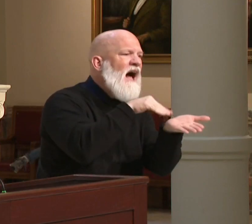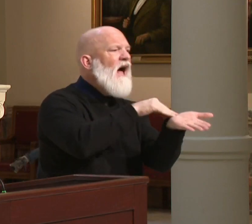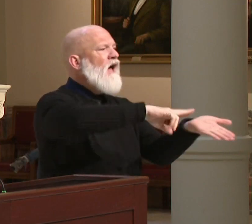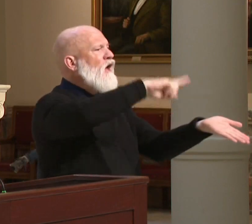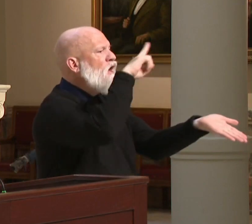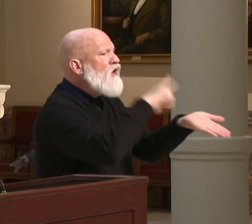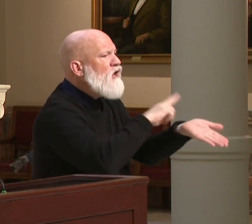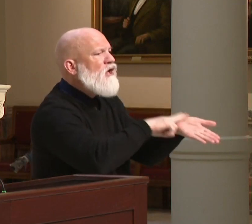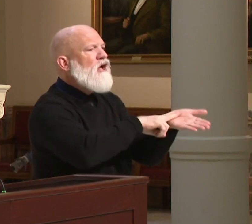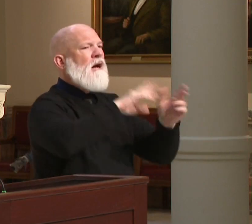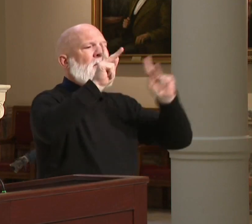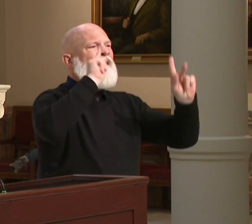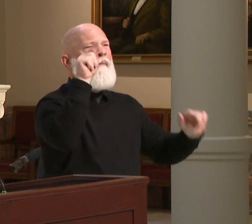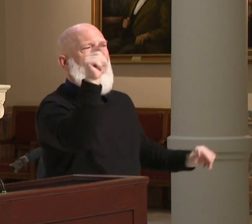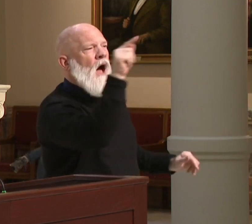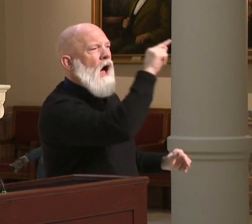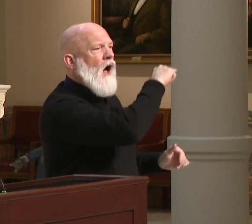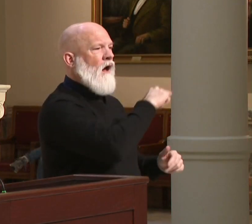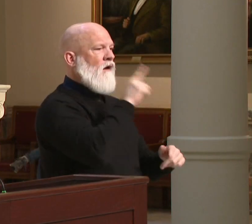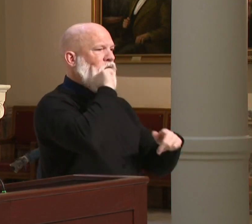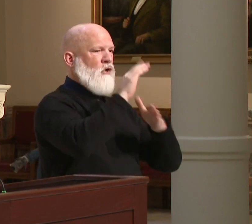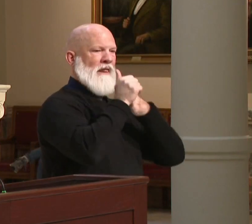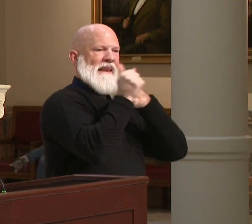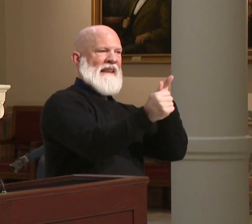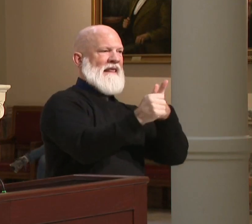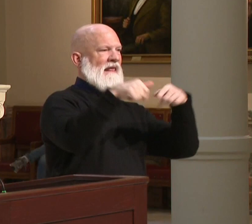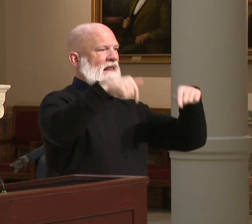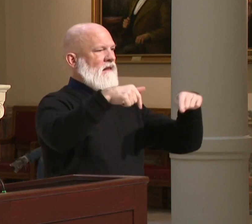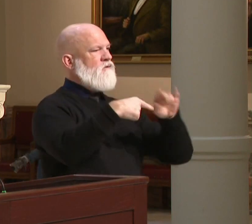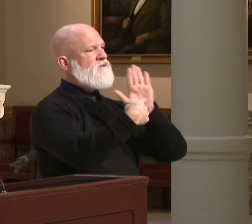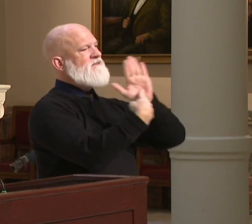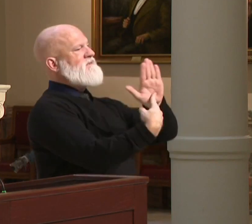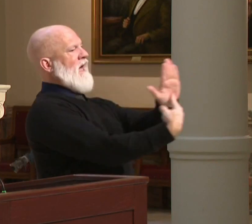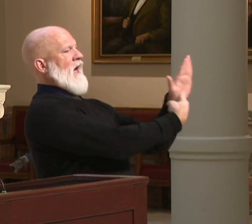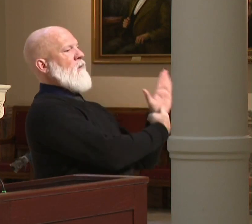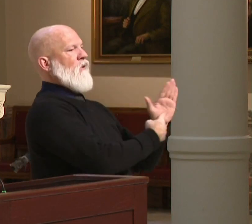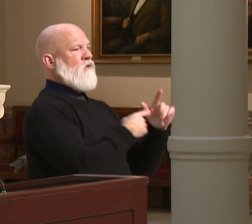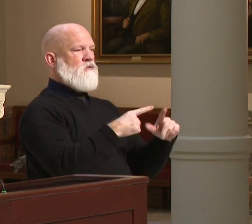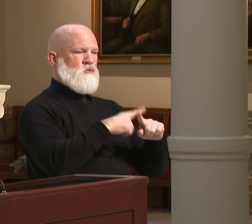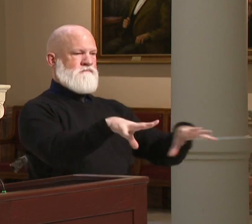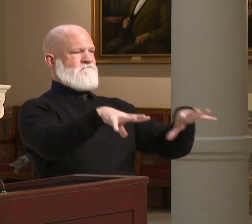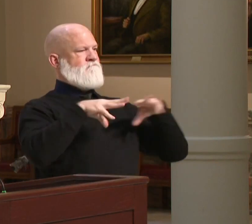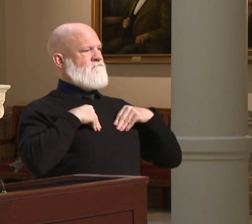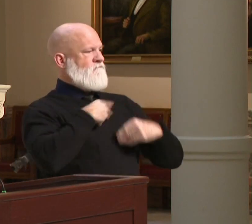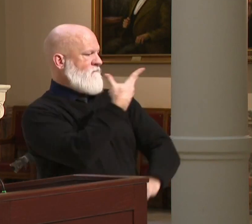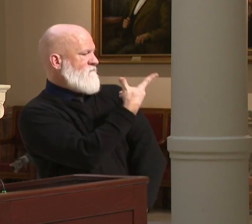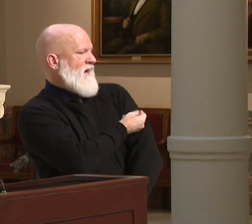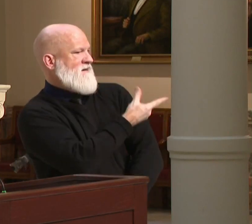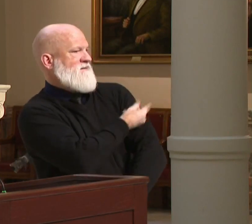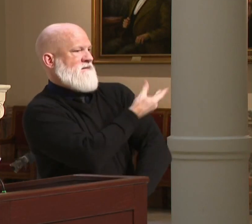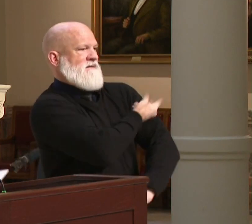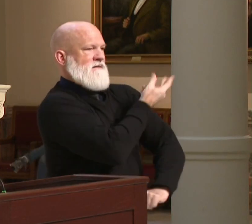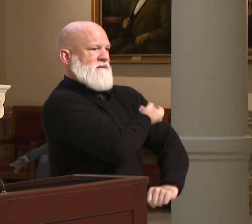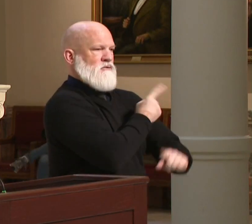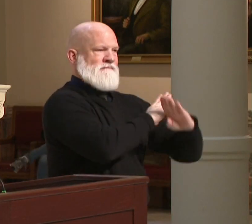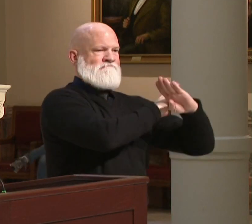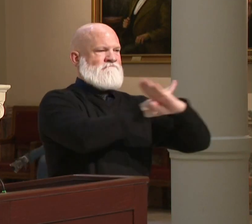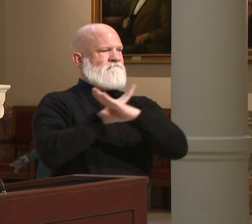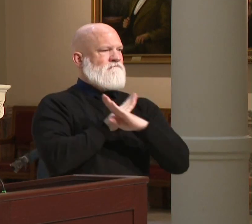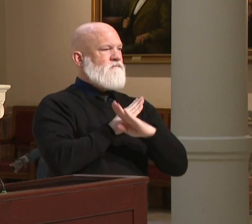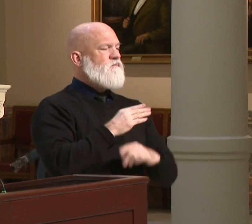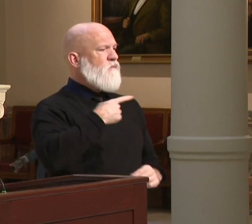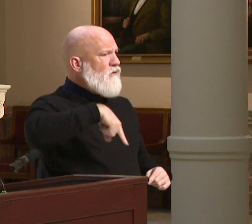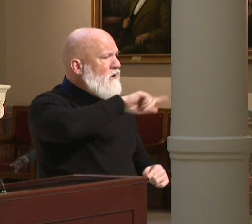led by example to receive the vaccine themselves and are in the fight with us now to continue its